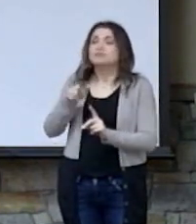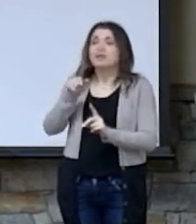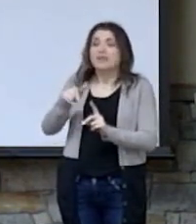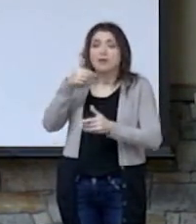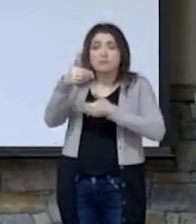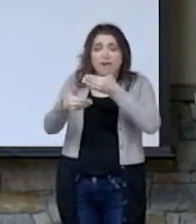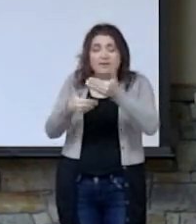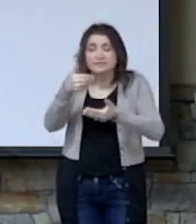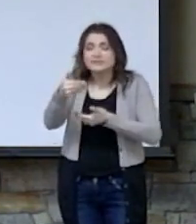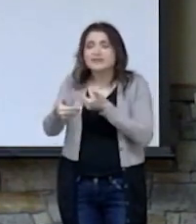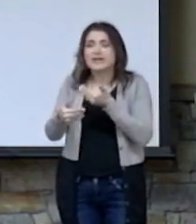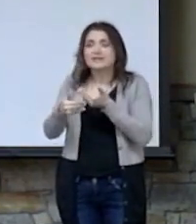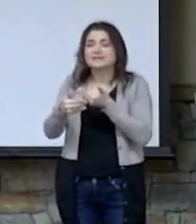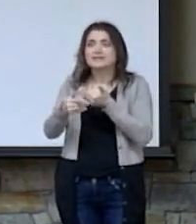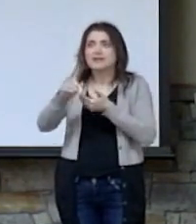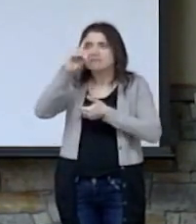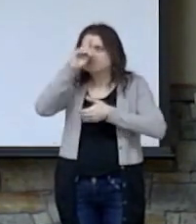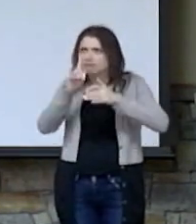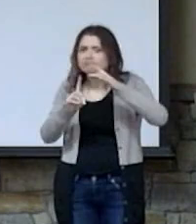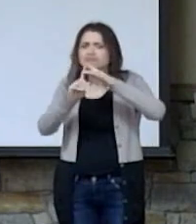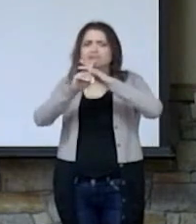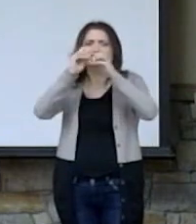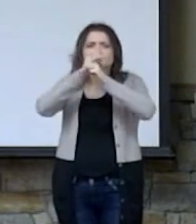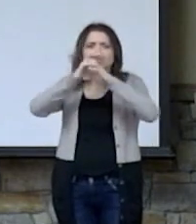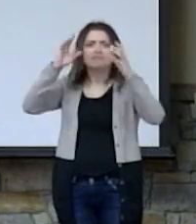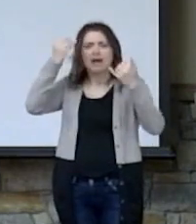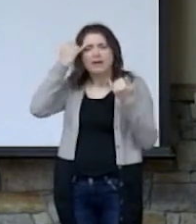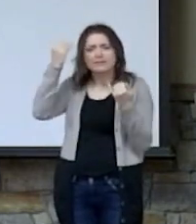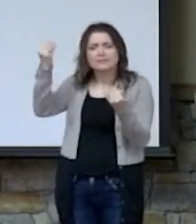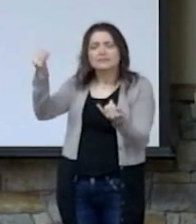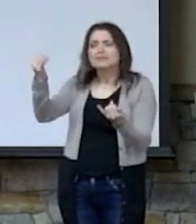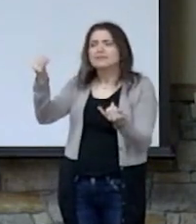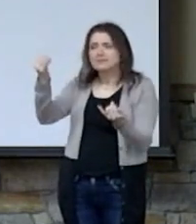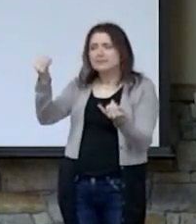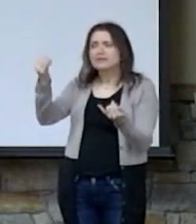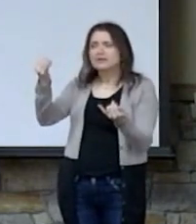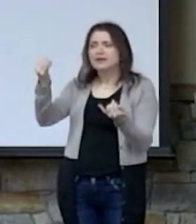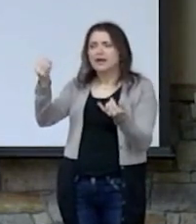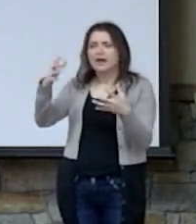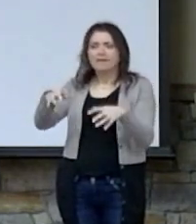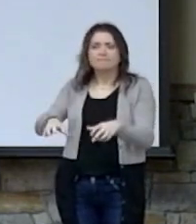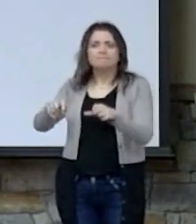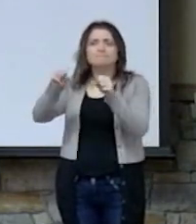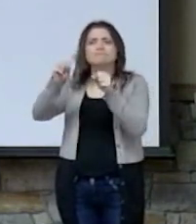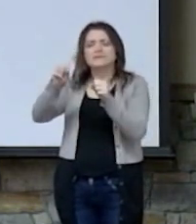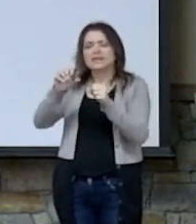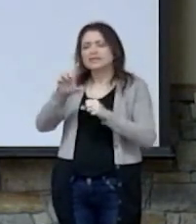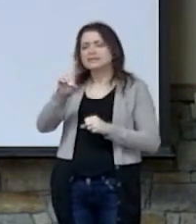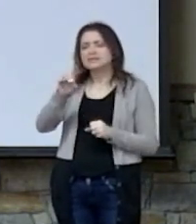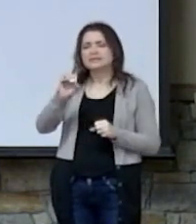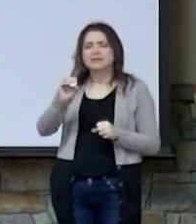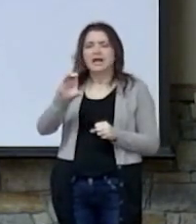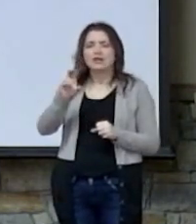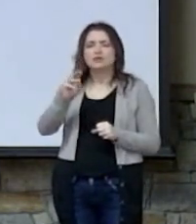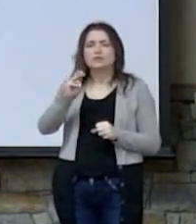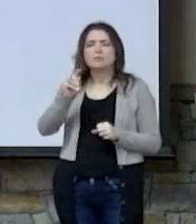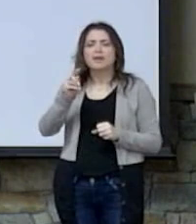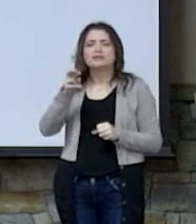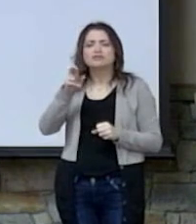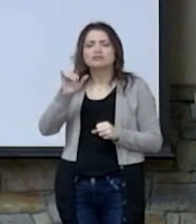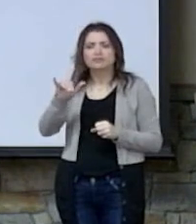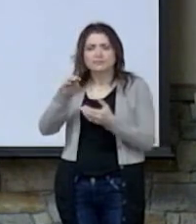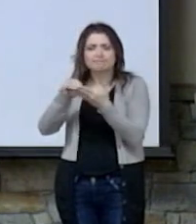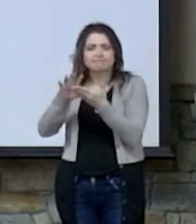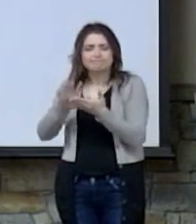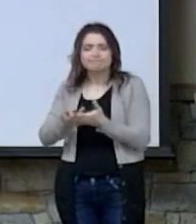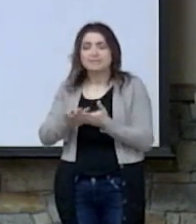he came up with this idea of hosting a documentary. And in 2017,